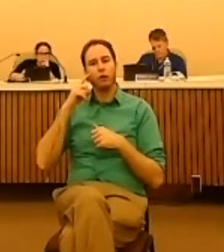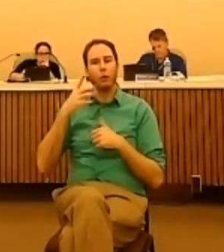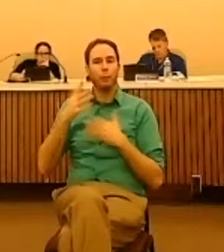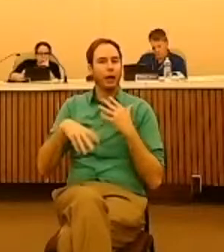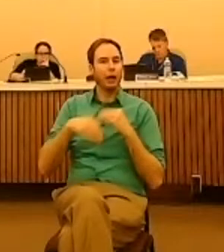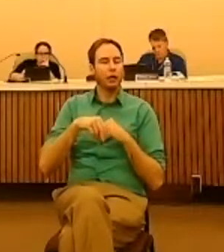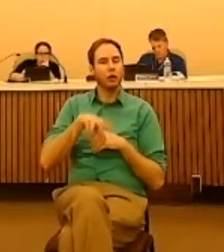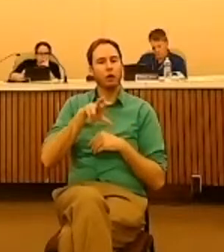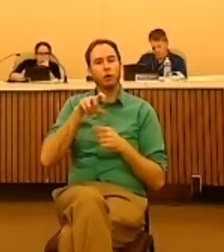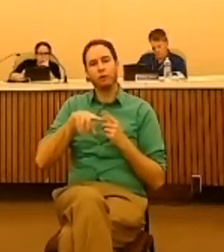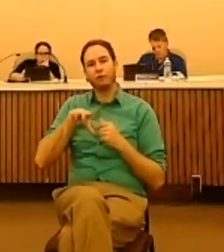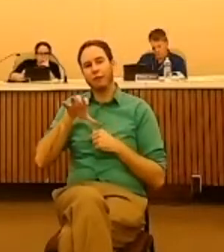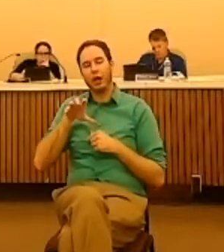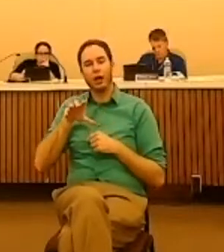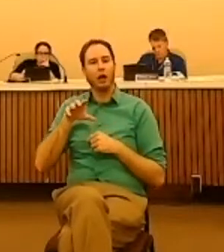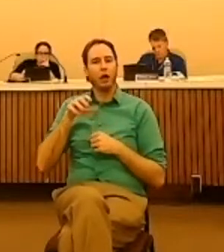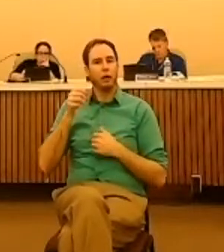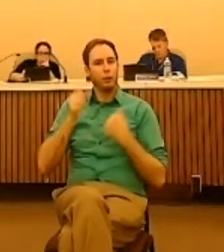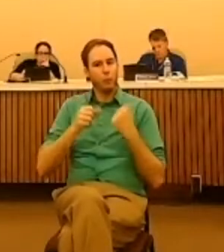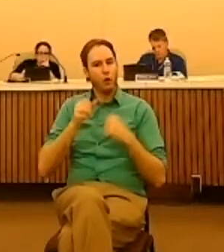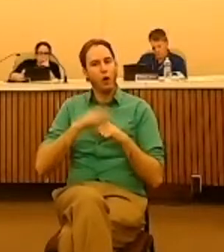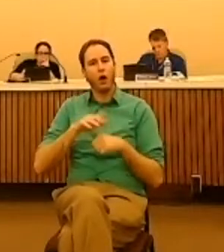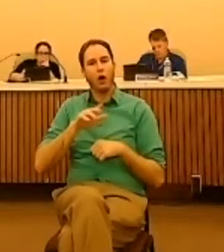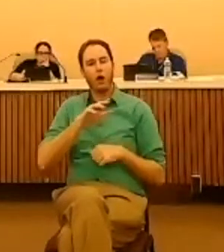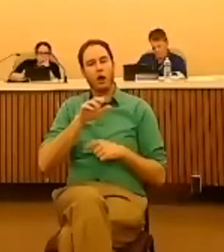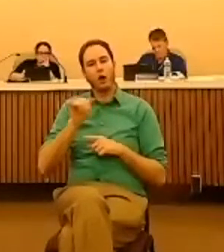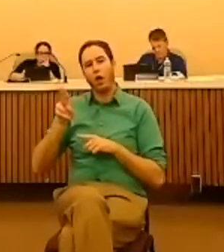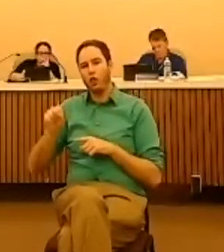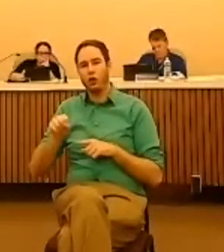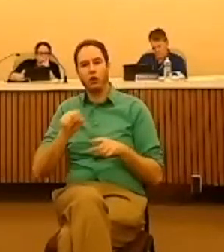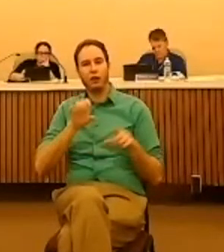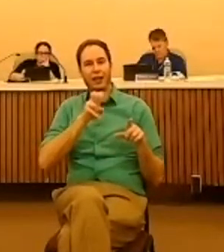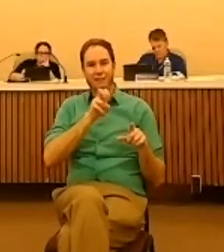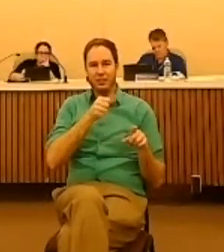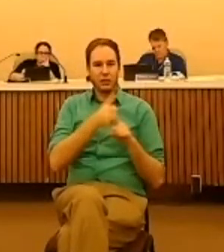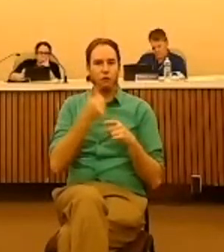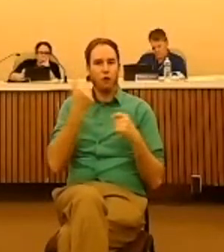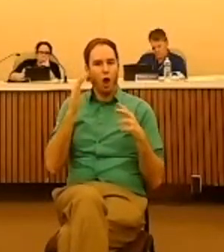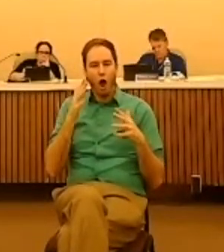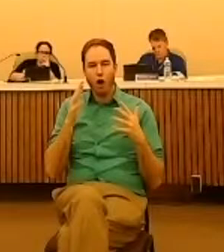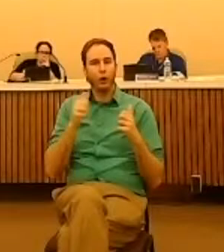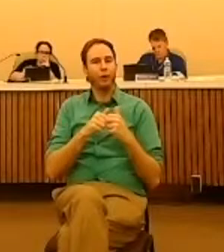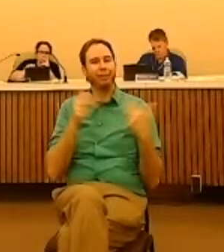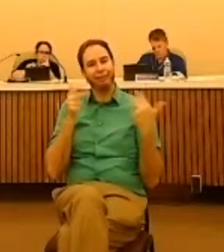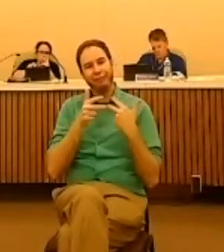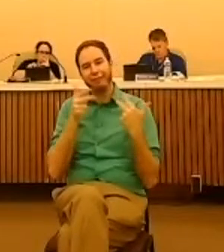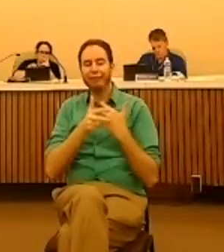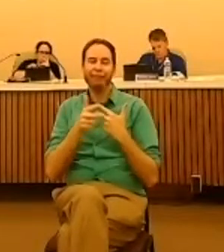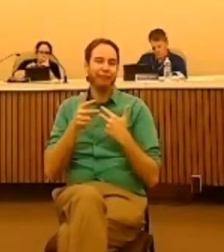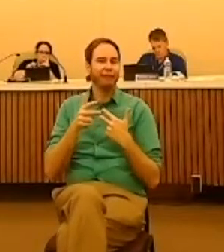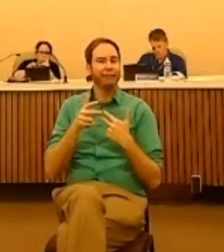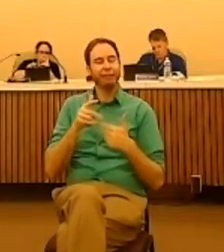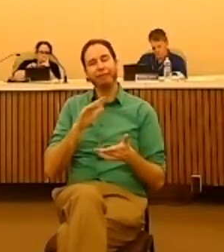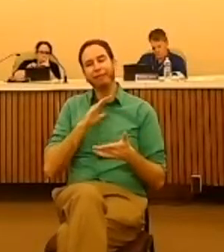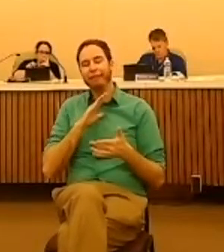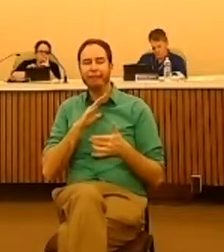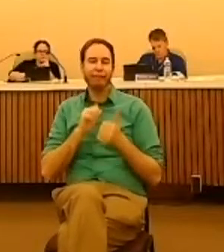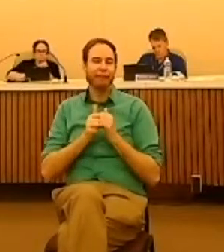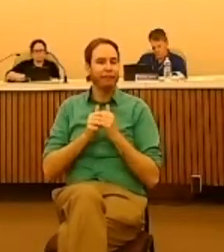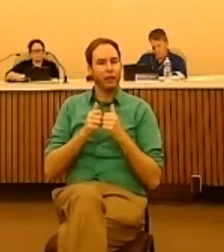500 motor vehicles on Authors and Nevins? It's already a drag strip with IndyCar S curves.